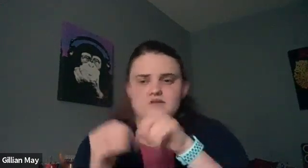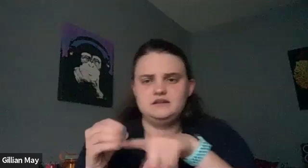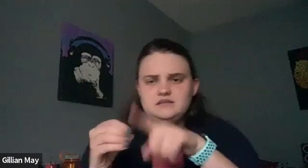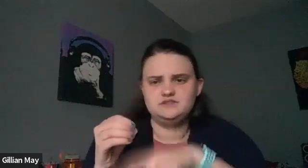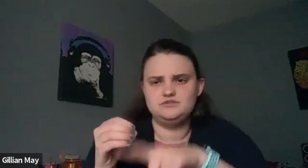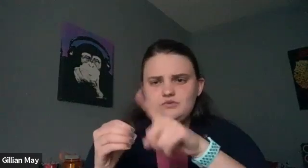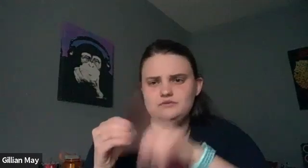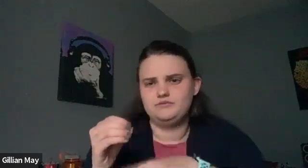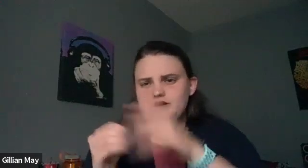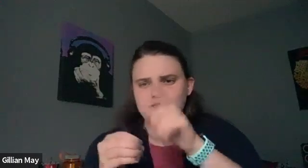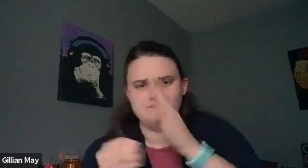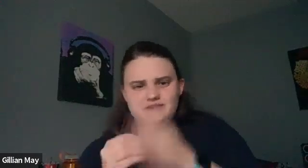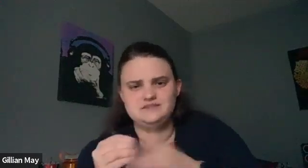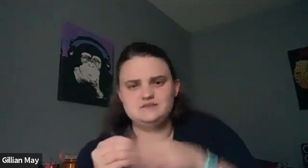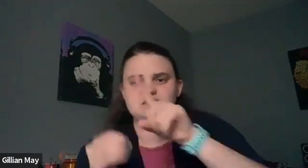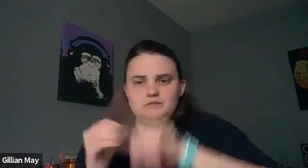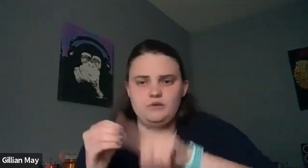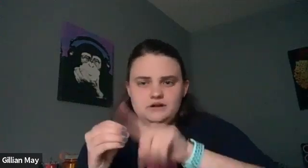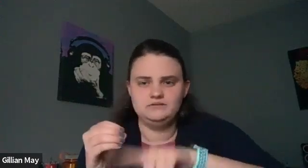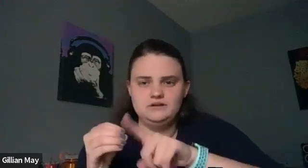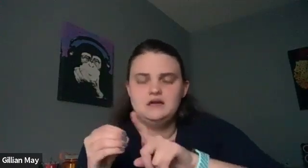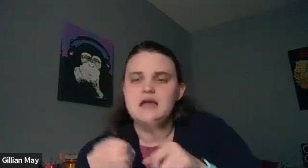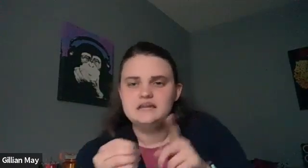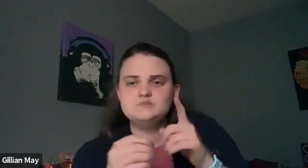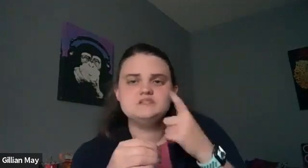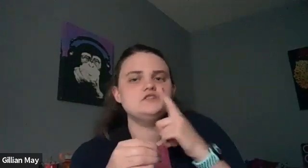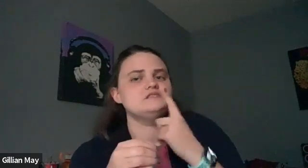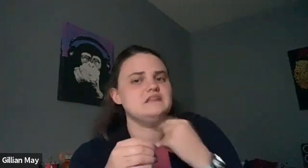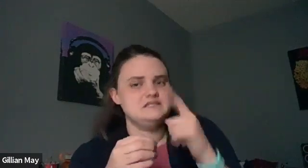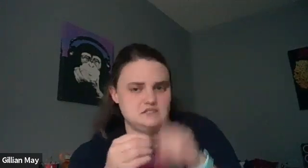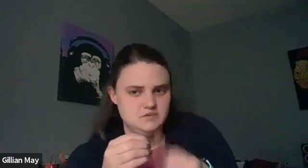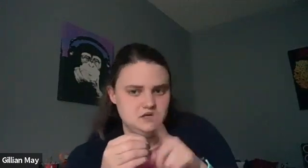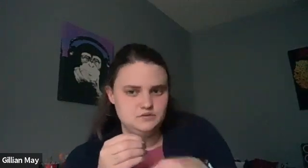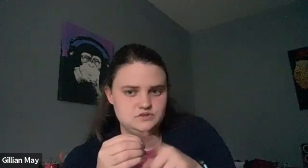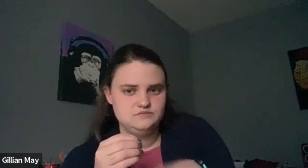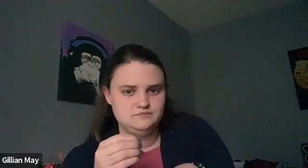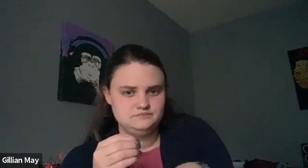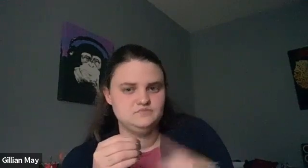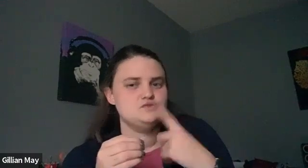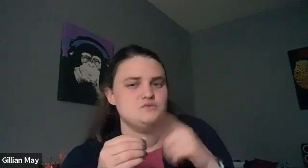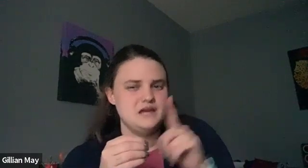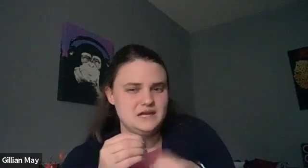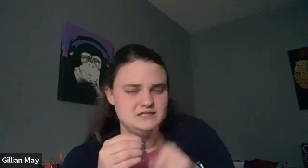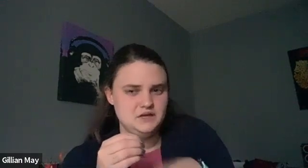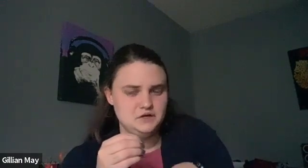of times they'll do more pointer, not this, it's like pointing. And it's almost like you're slicing tomatoes. So red tomato.